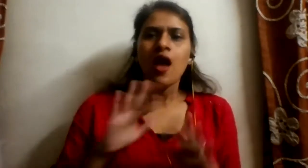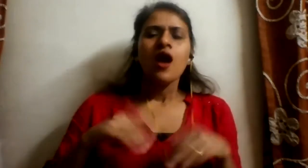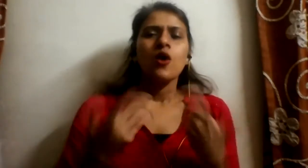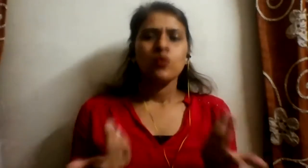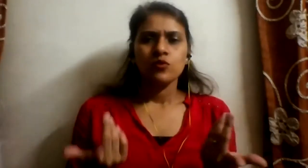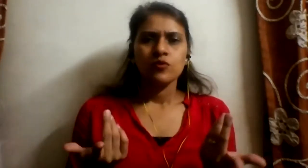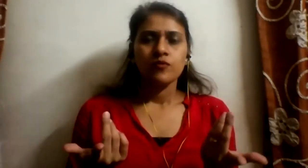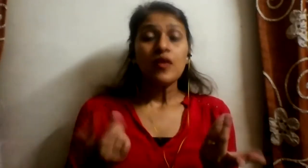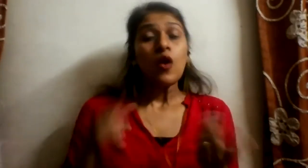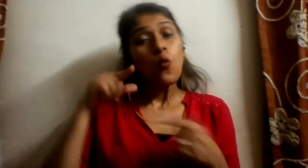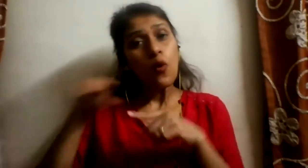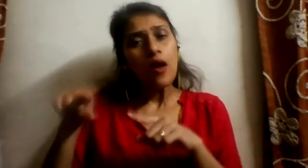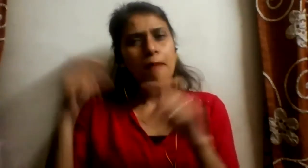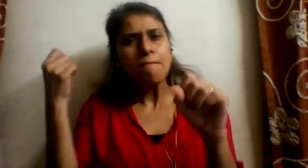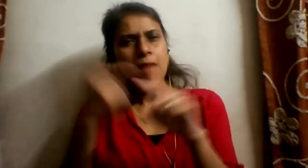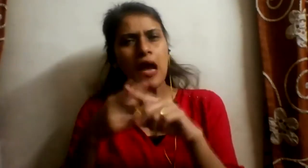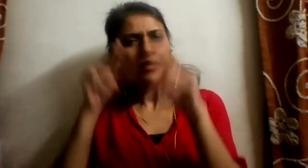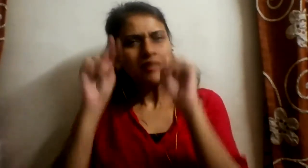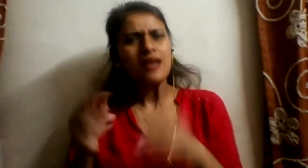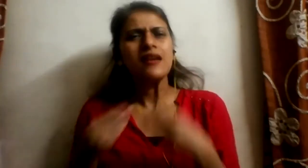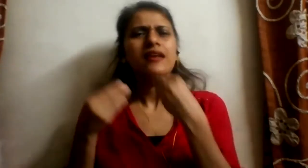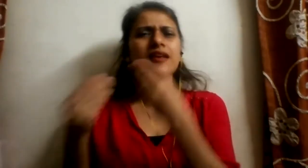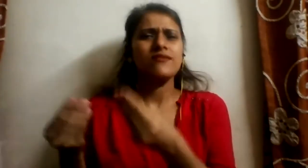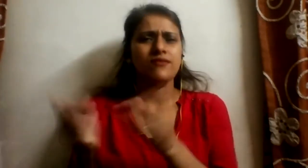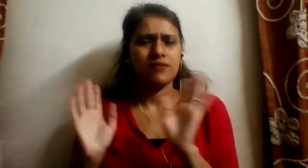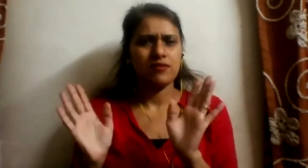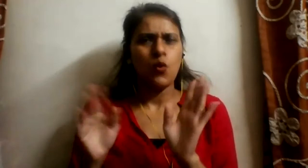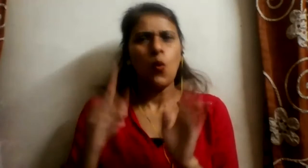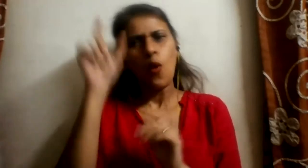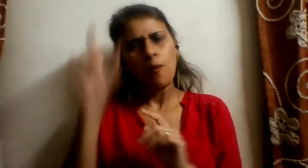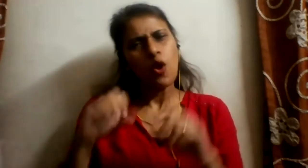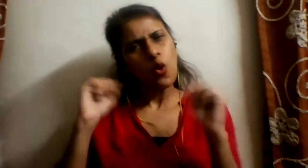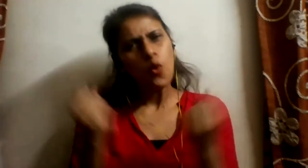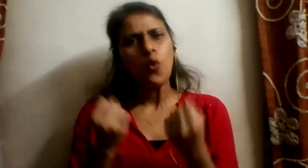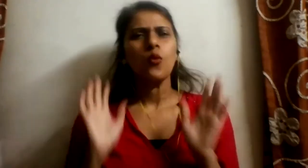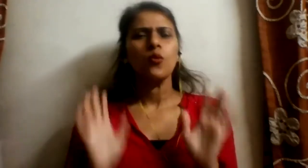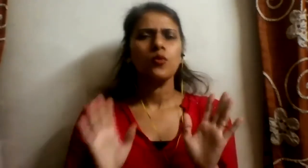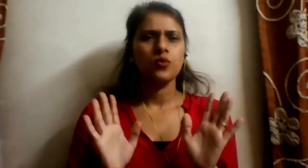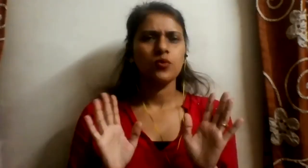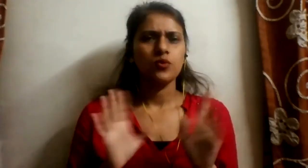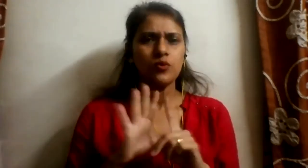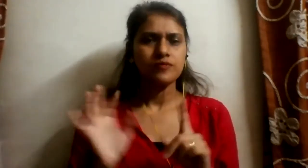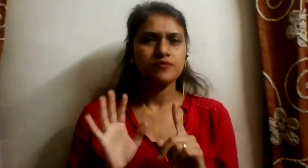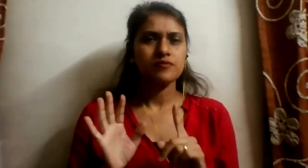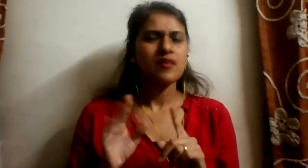accommodation. We only look at what person can't do. The system is so biased, and that's what I call